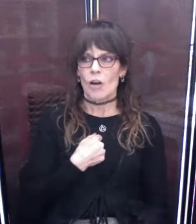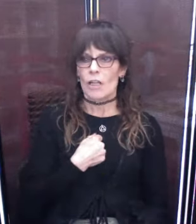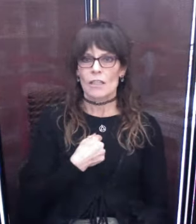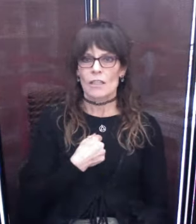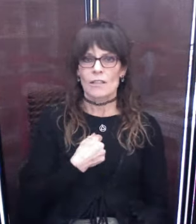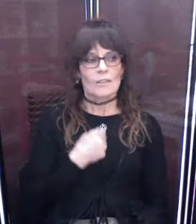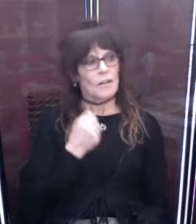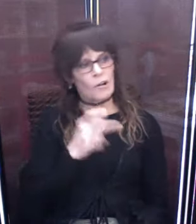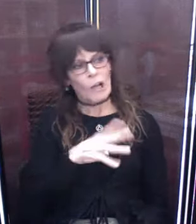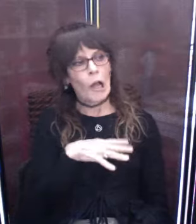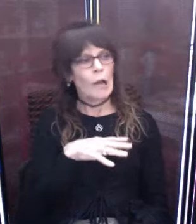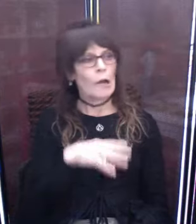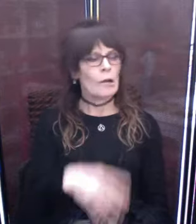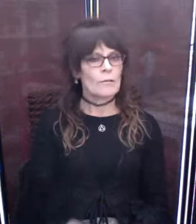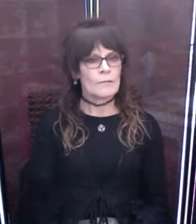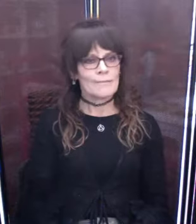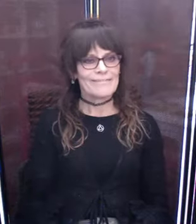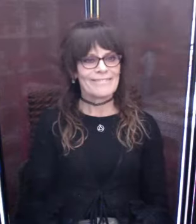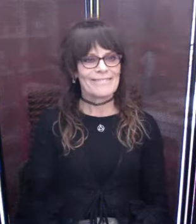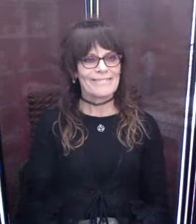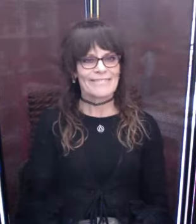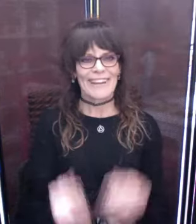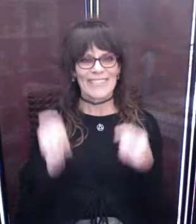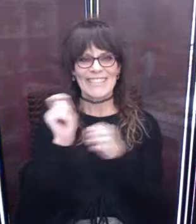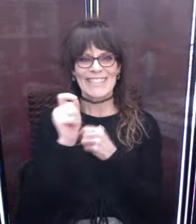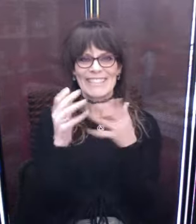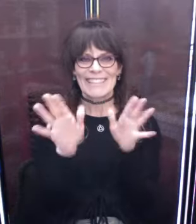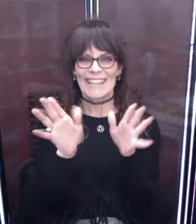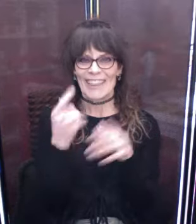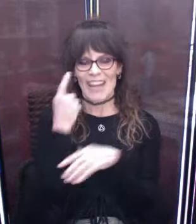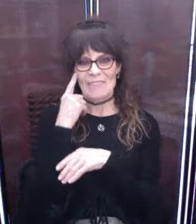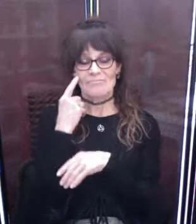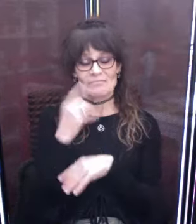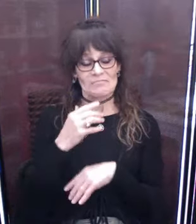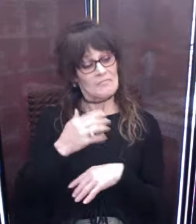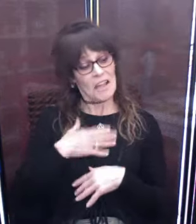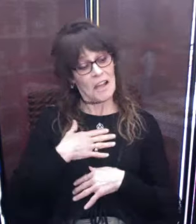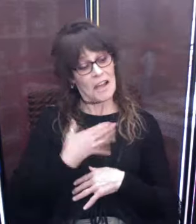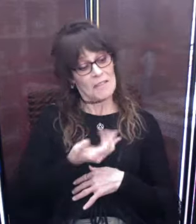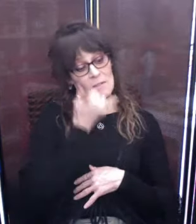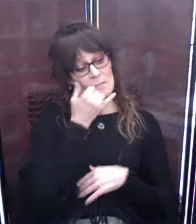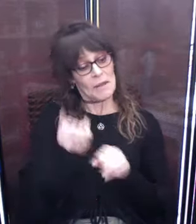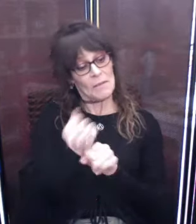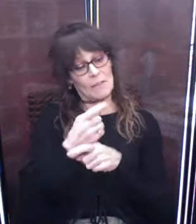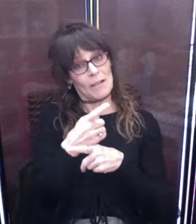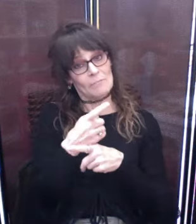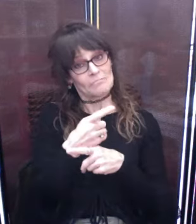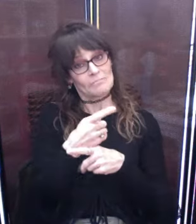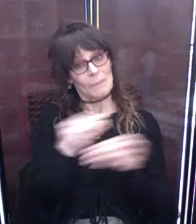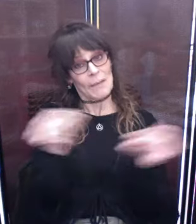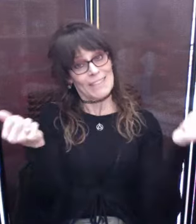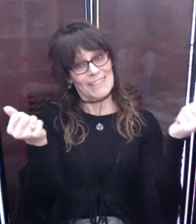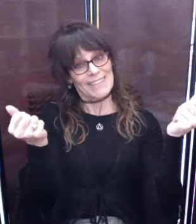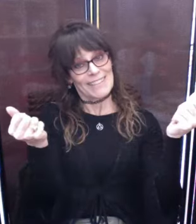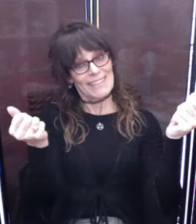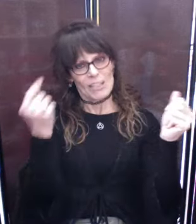okay. And that was it. And I thought, hey, I made amends. Do I think that that's my idea today of making amends?